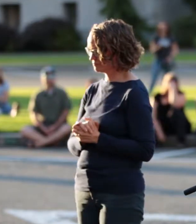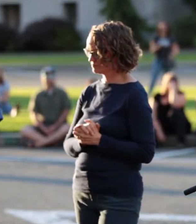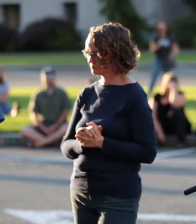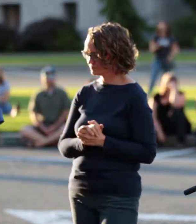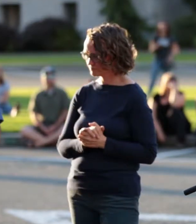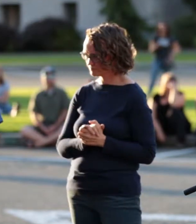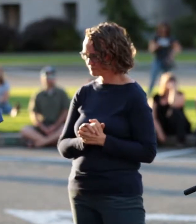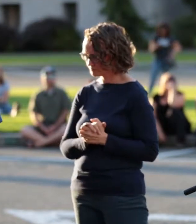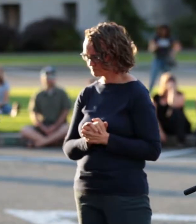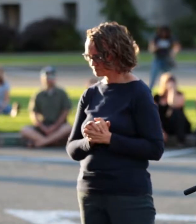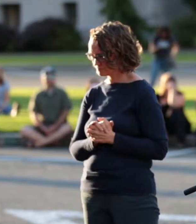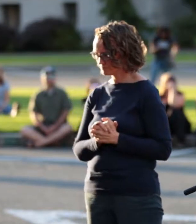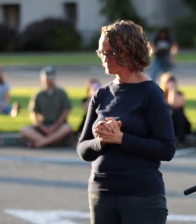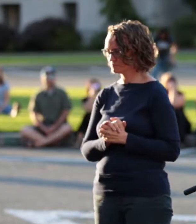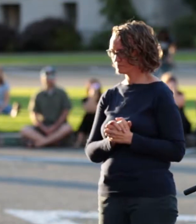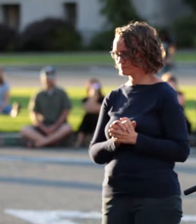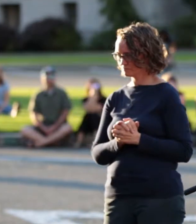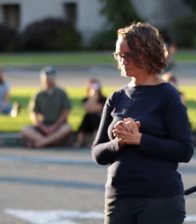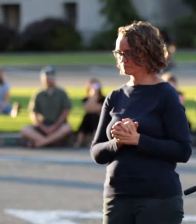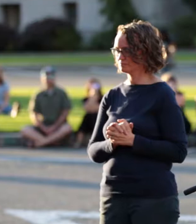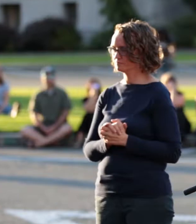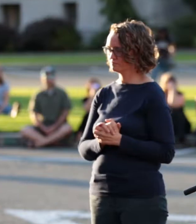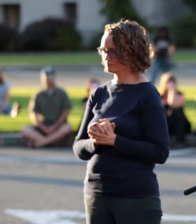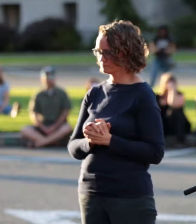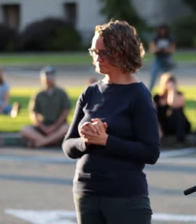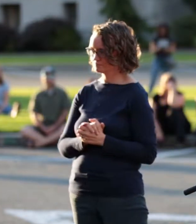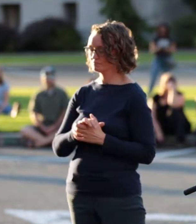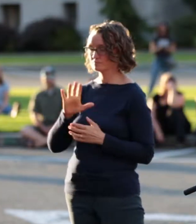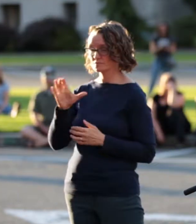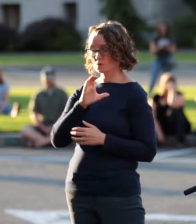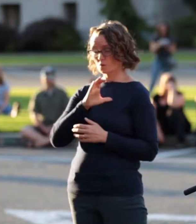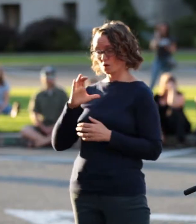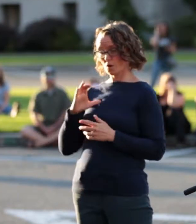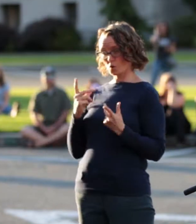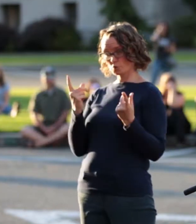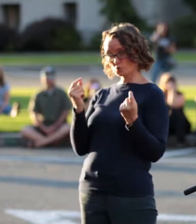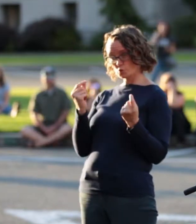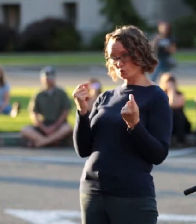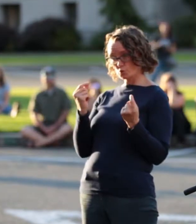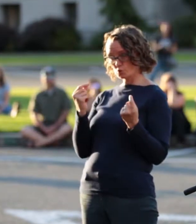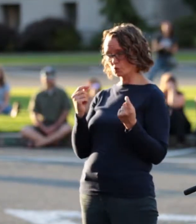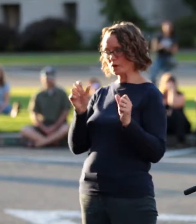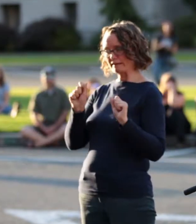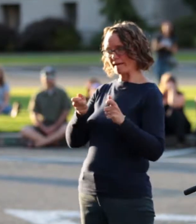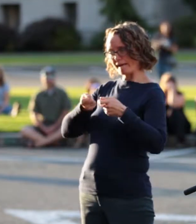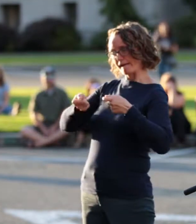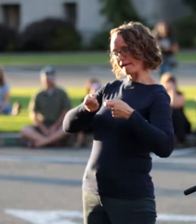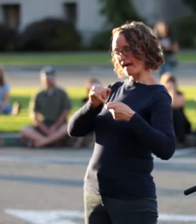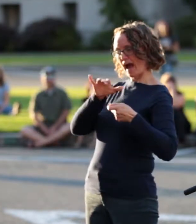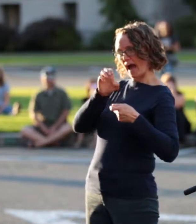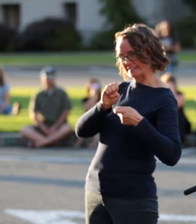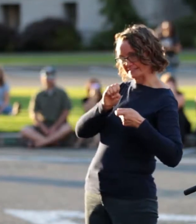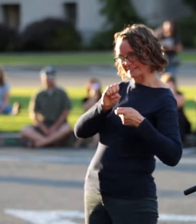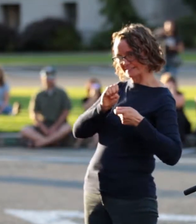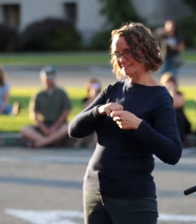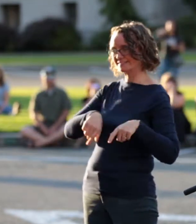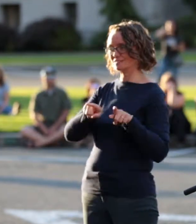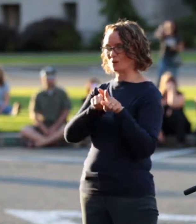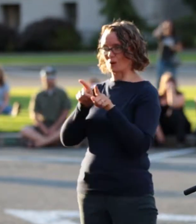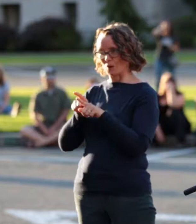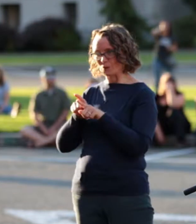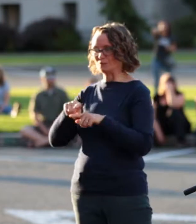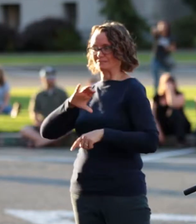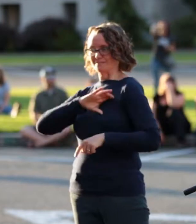Congress must hold ICE and all Department of Homeland Security accountable. Without accountability, the harsh and